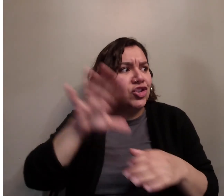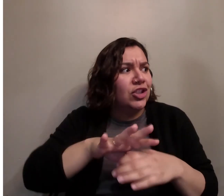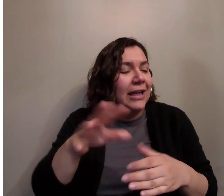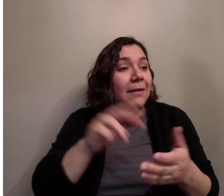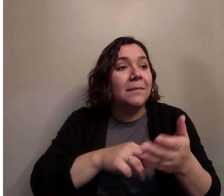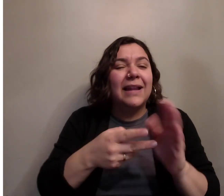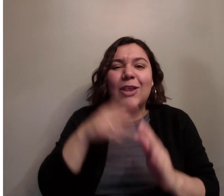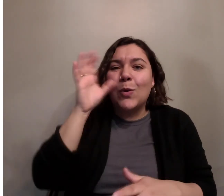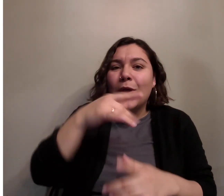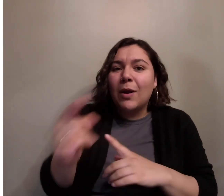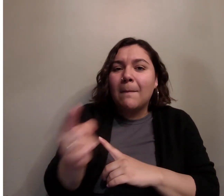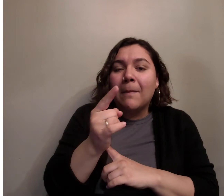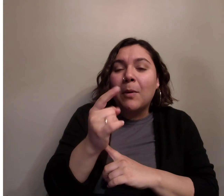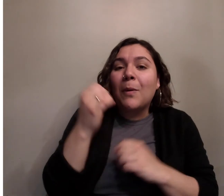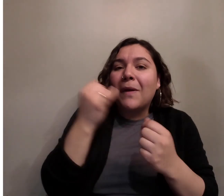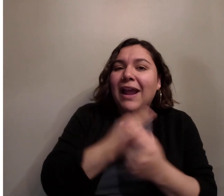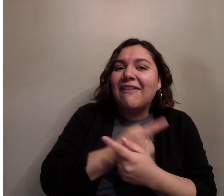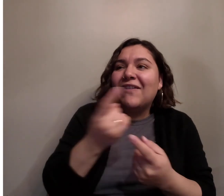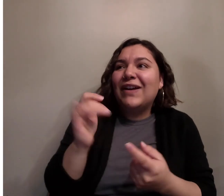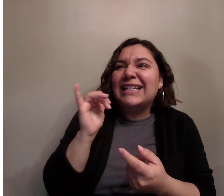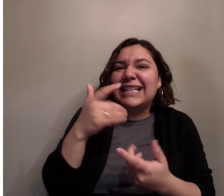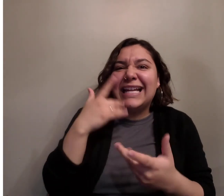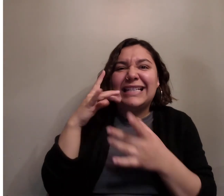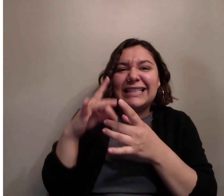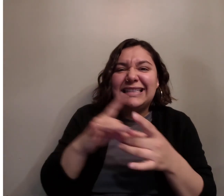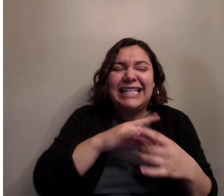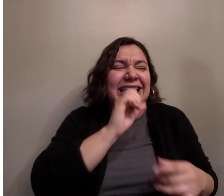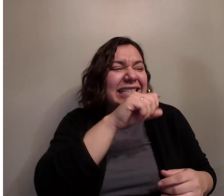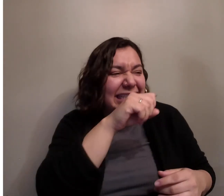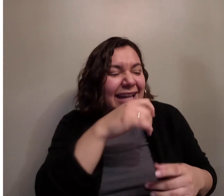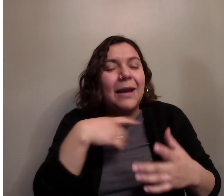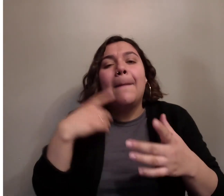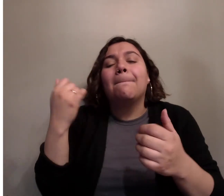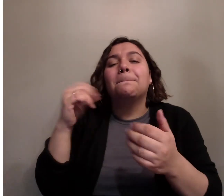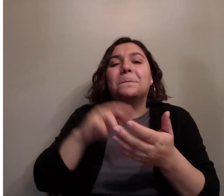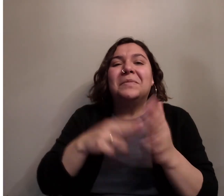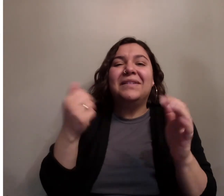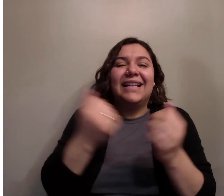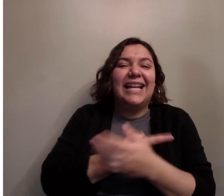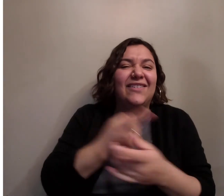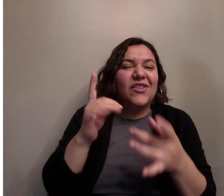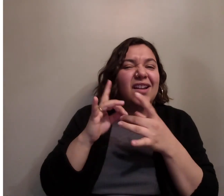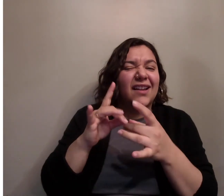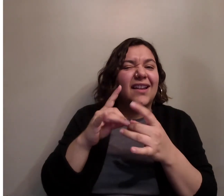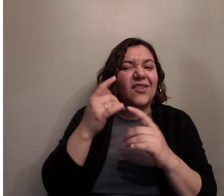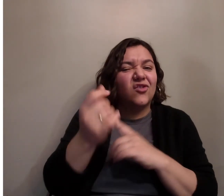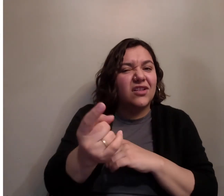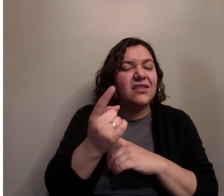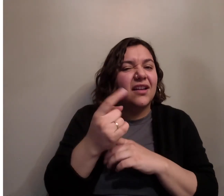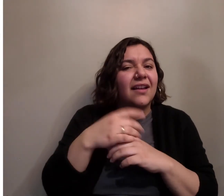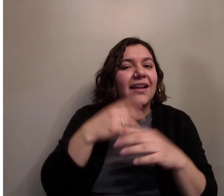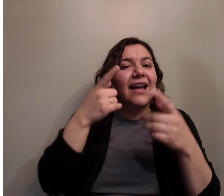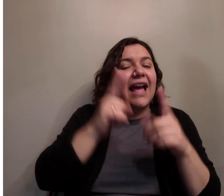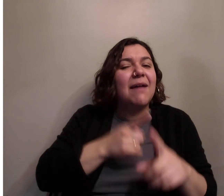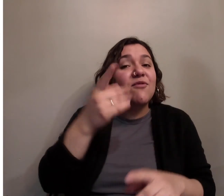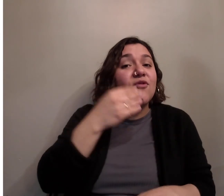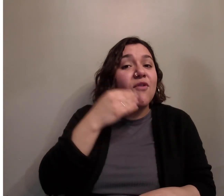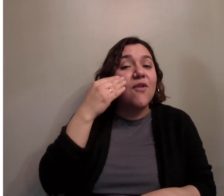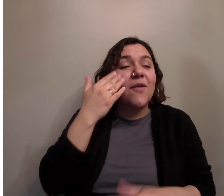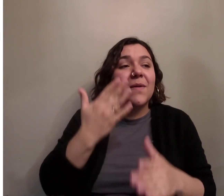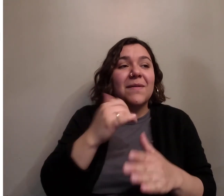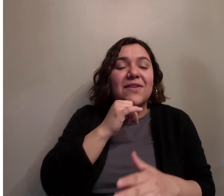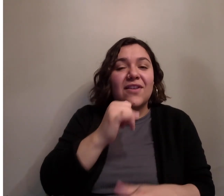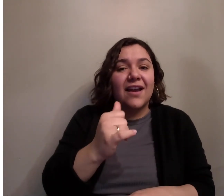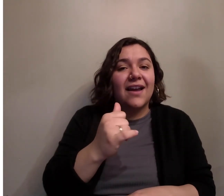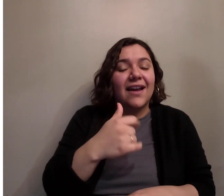fucking believe this shit? Like, those are those weird moments where everyone just kind of connects for a second, and you go